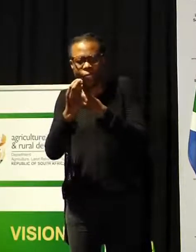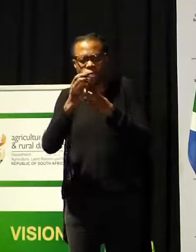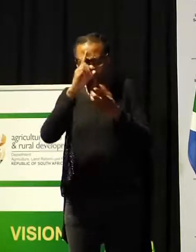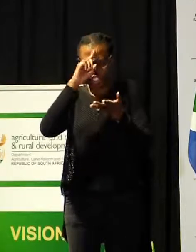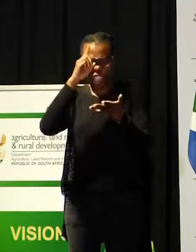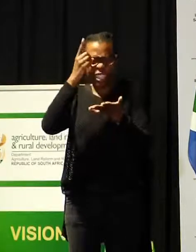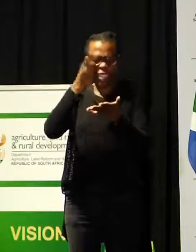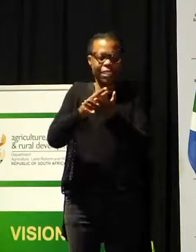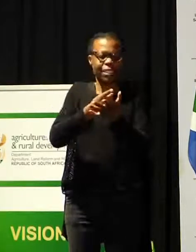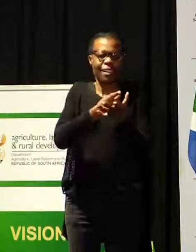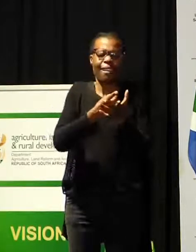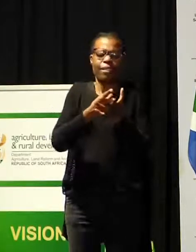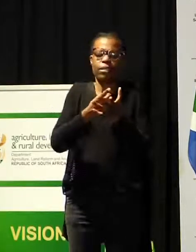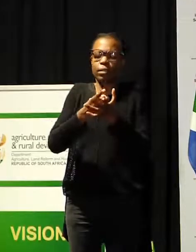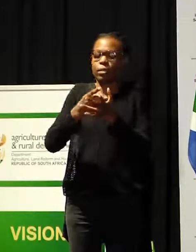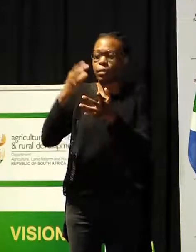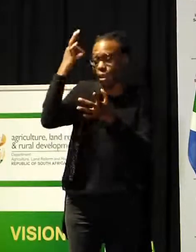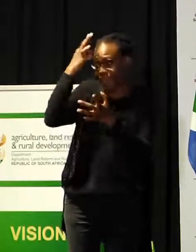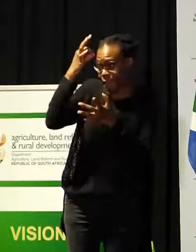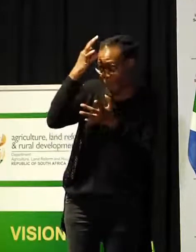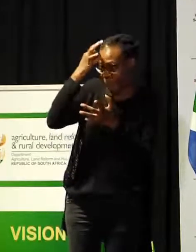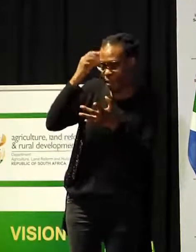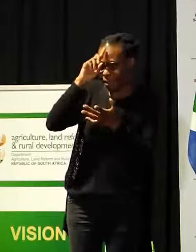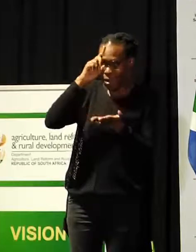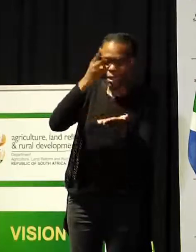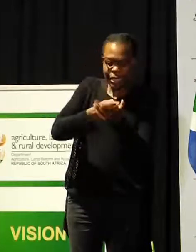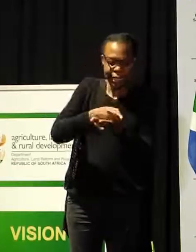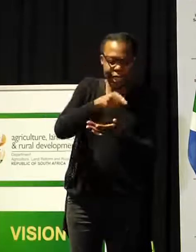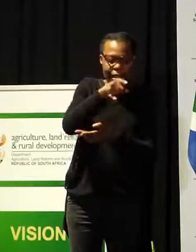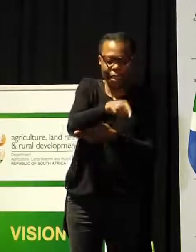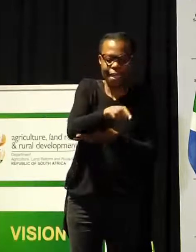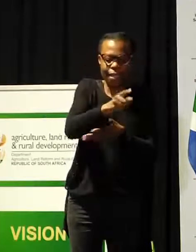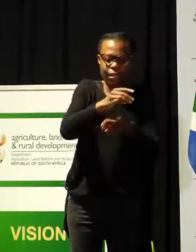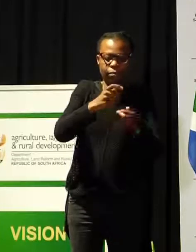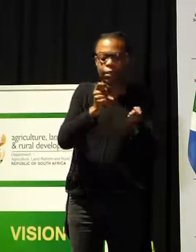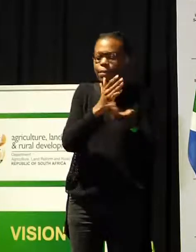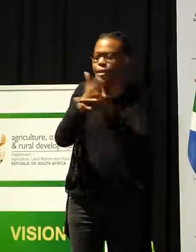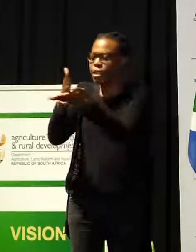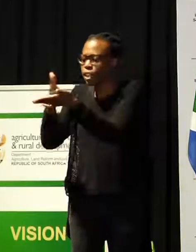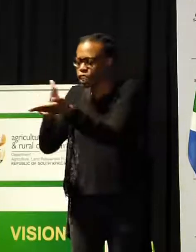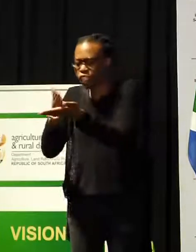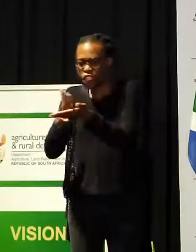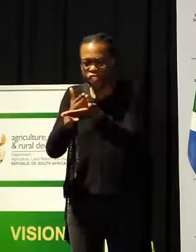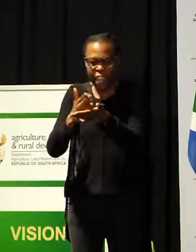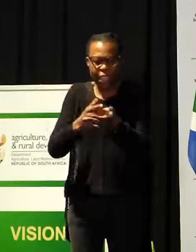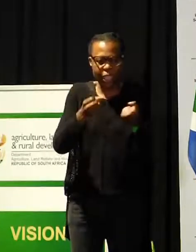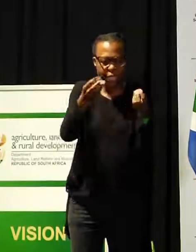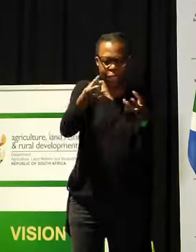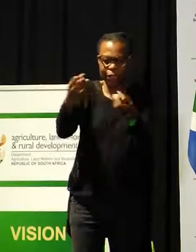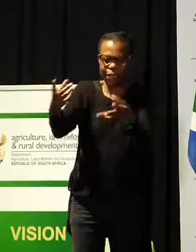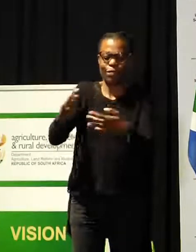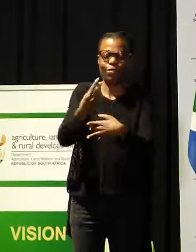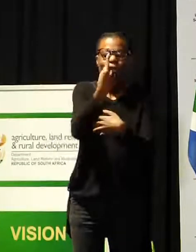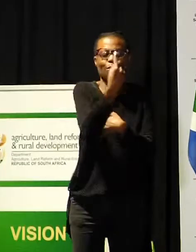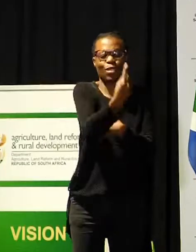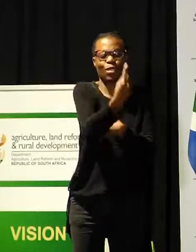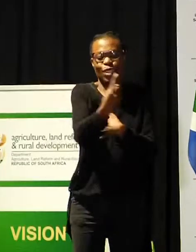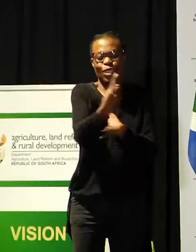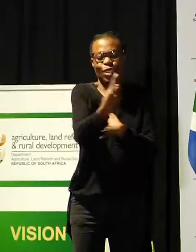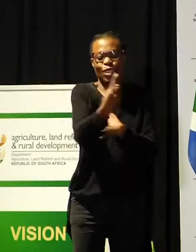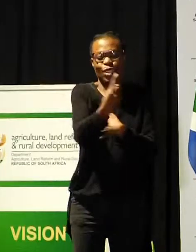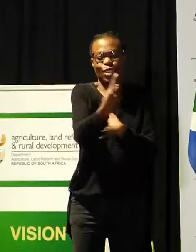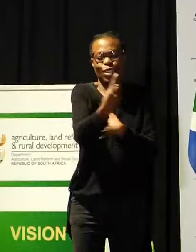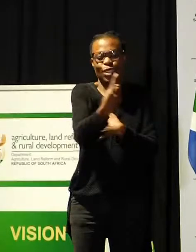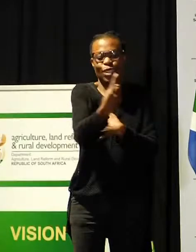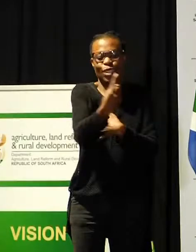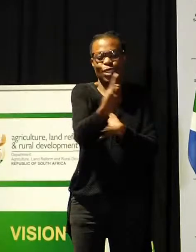titling on communal land, transferring internal boundaries to individuals and families. They feel they